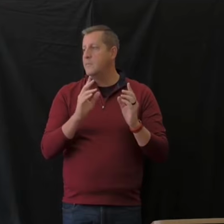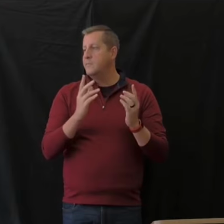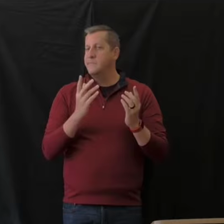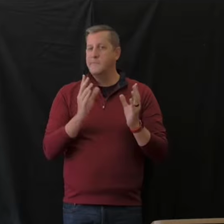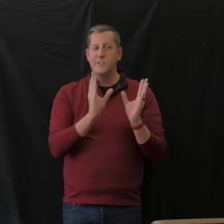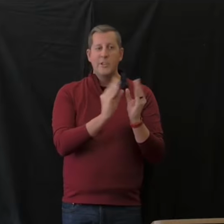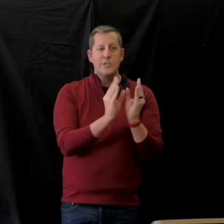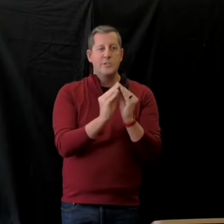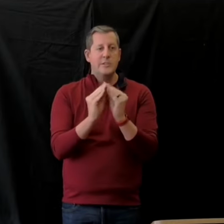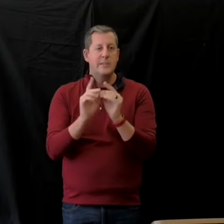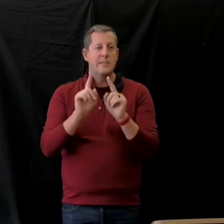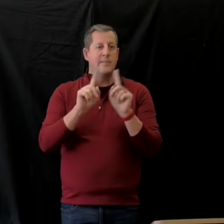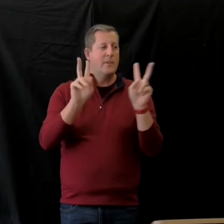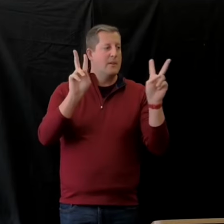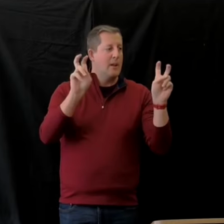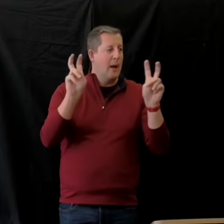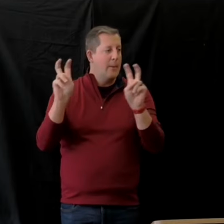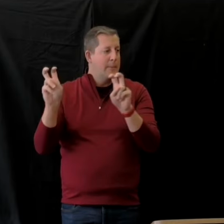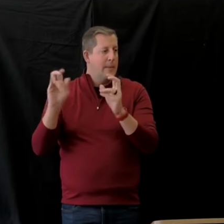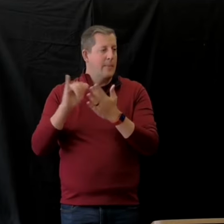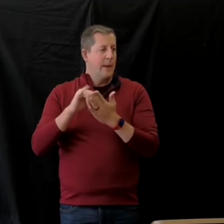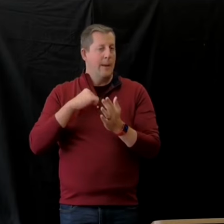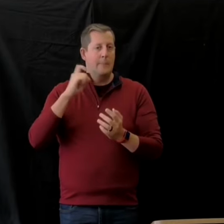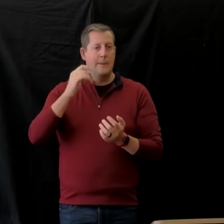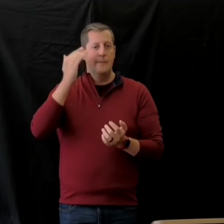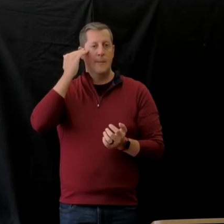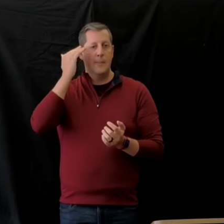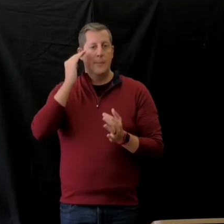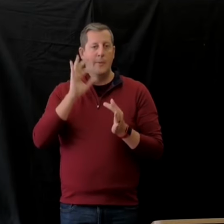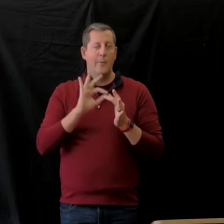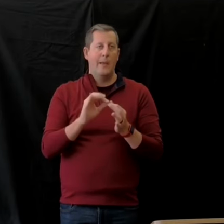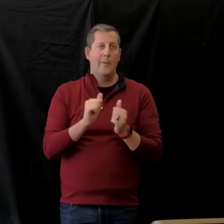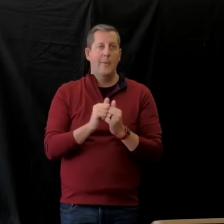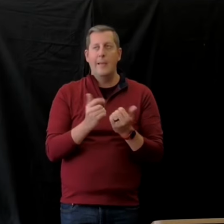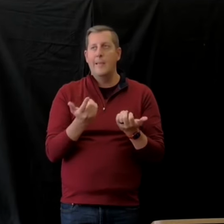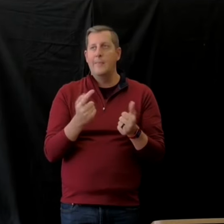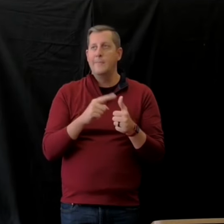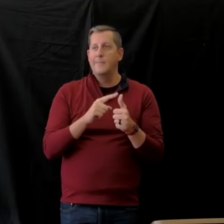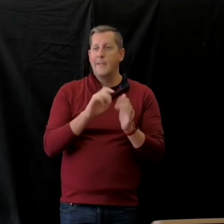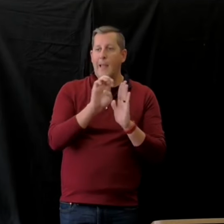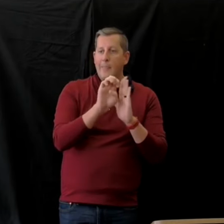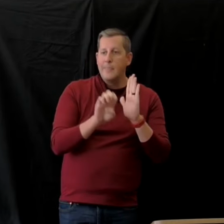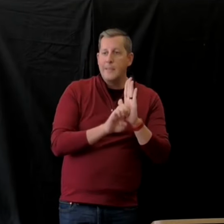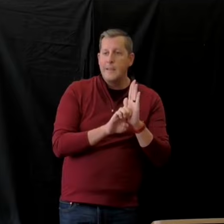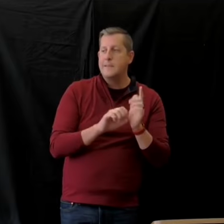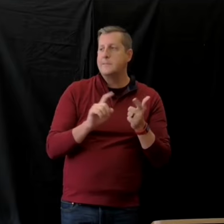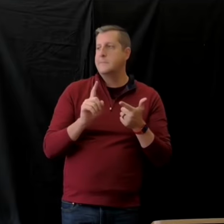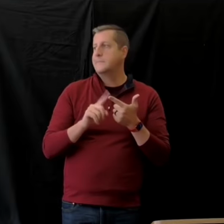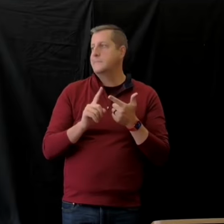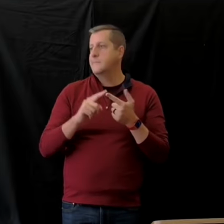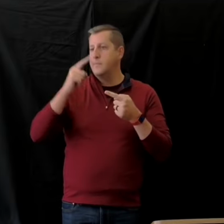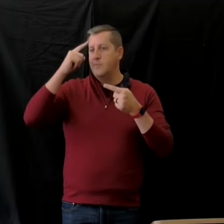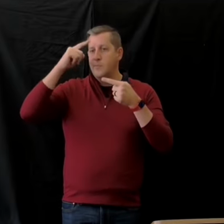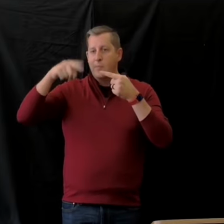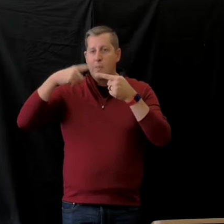span, I went to different meetings, did different topics, grew my knowledge in